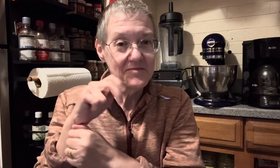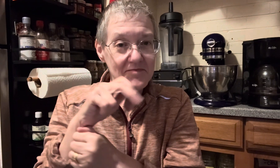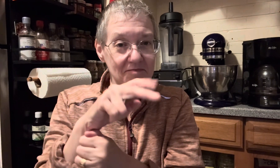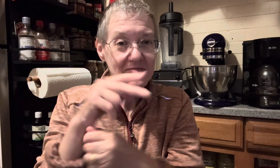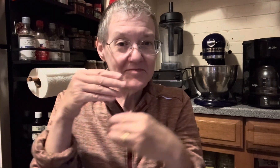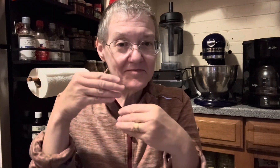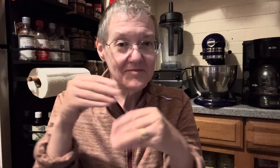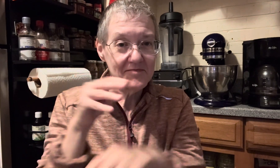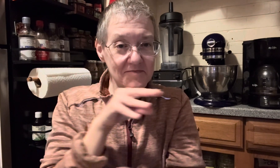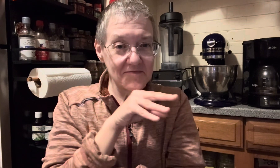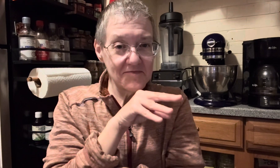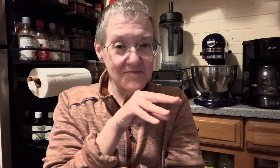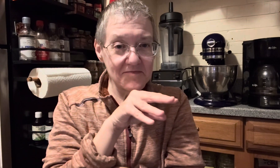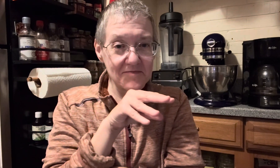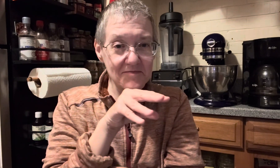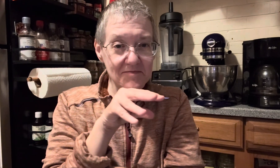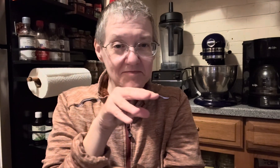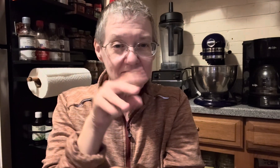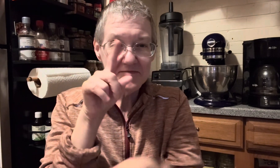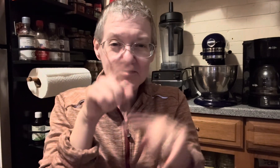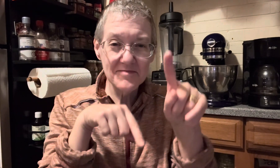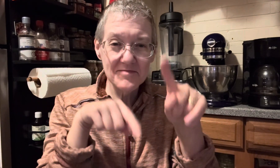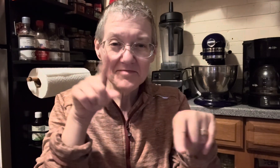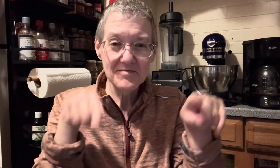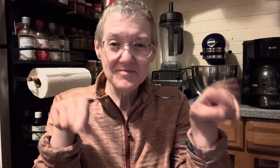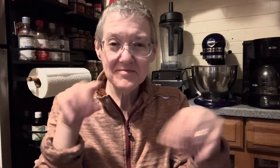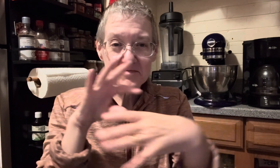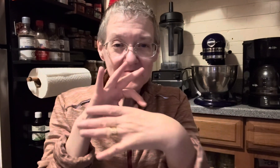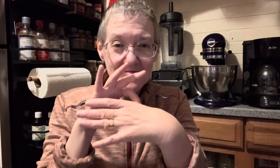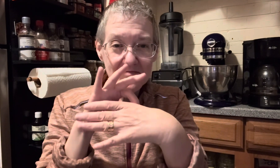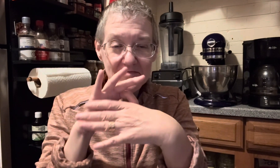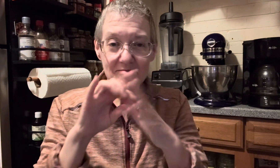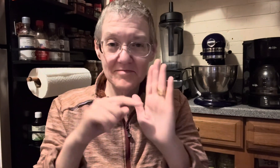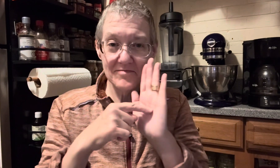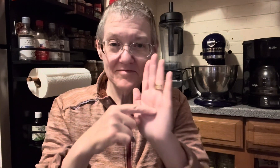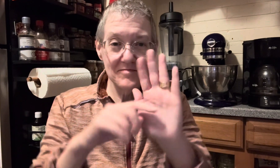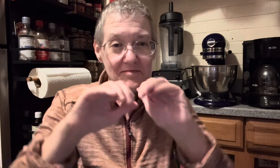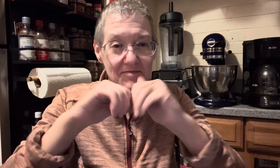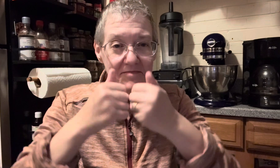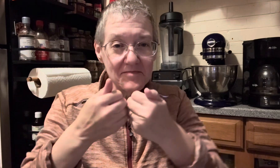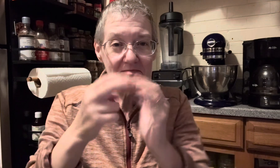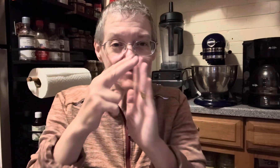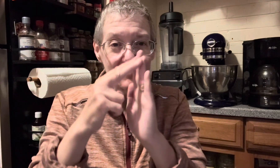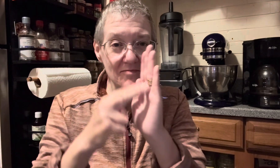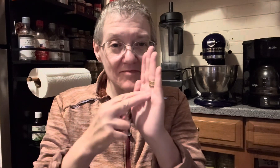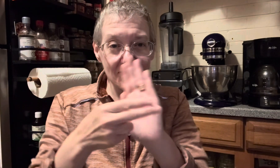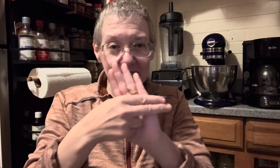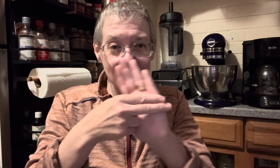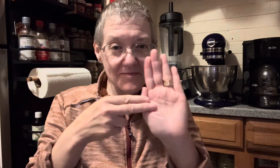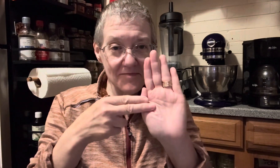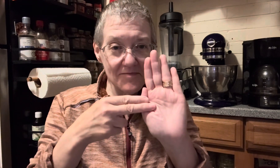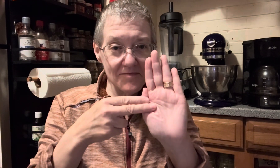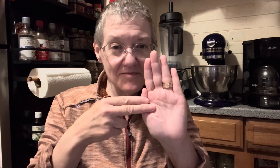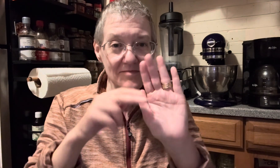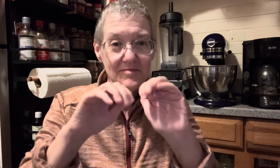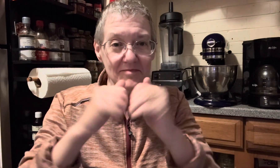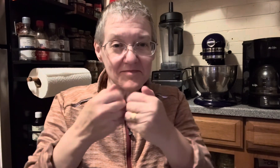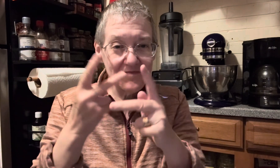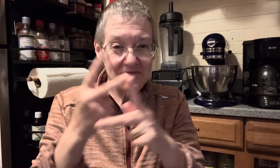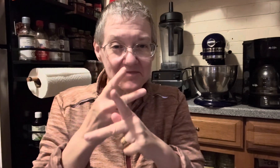I walked to the store and I filmed various meats with sugar to show you how to read the food